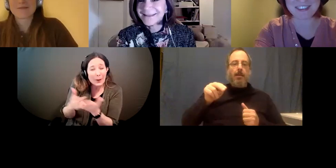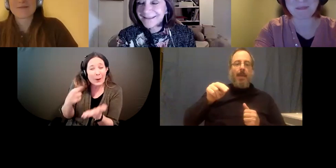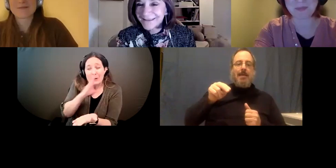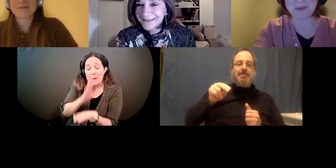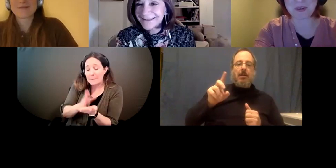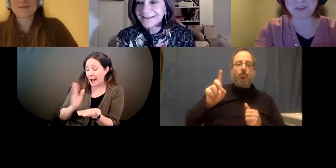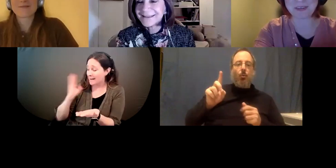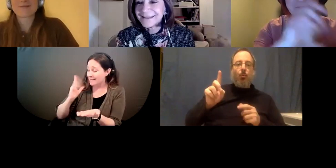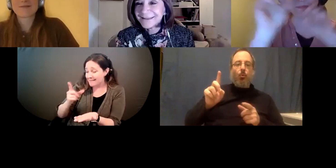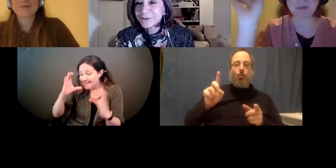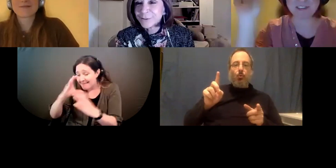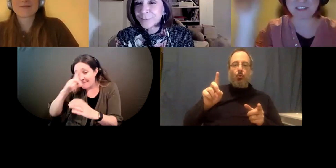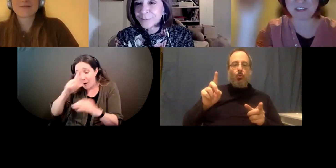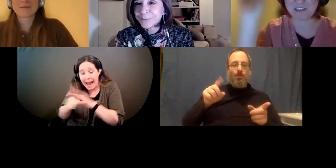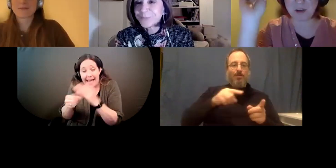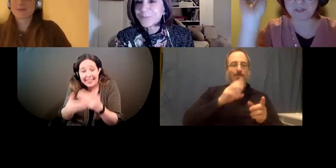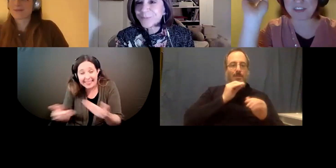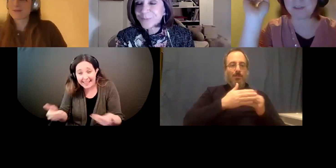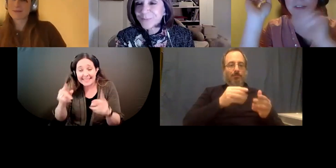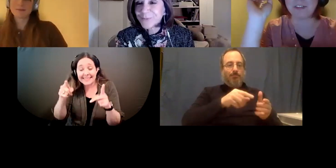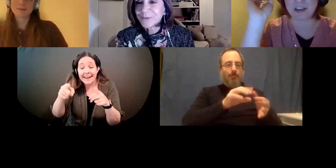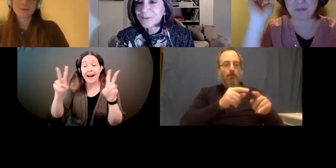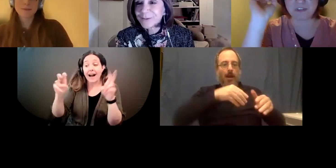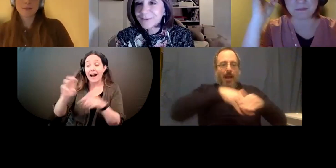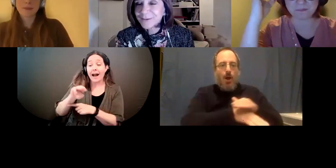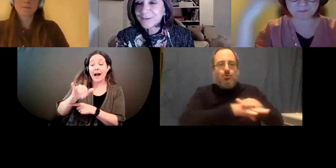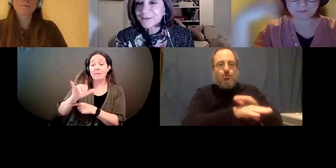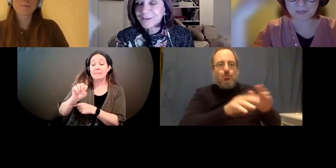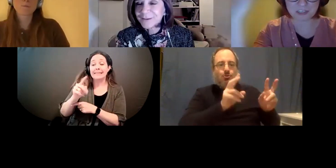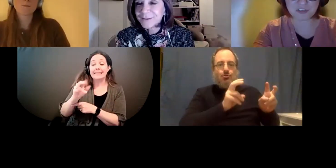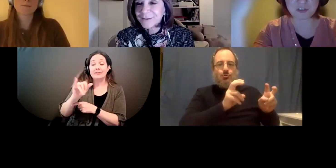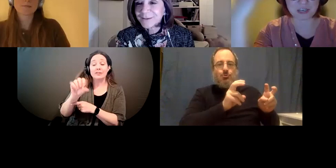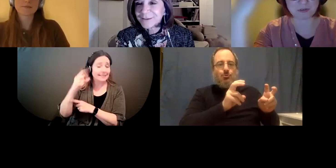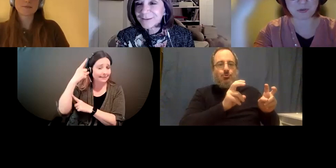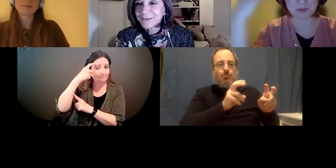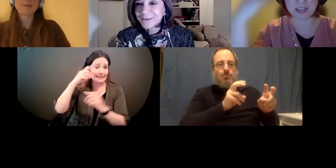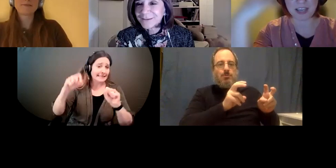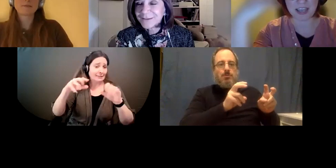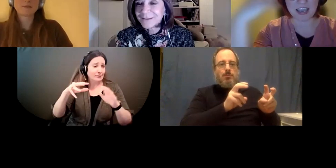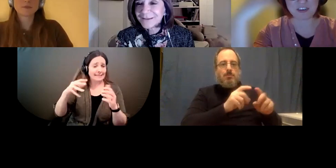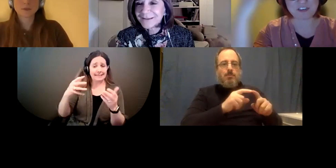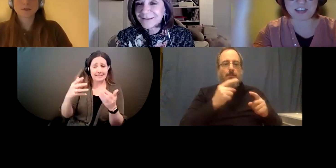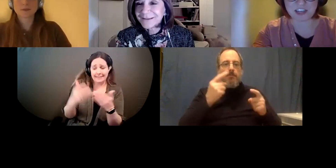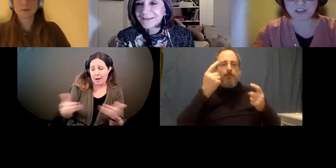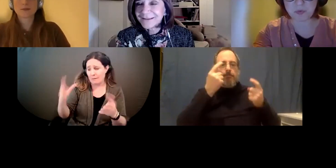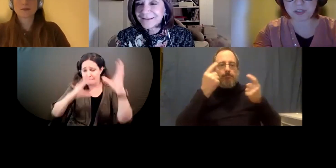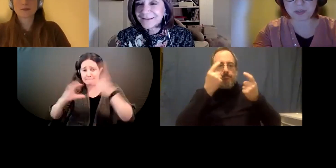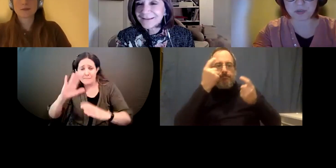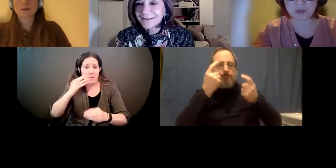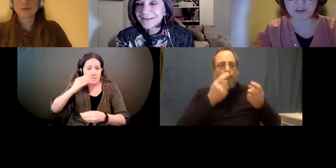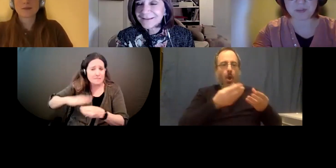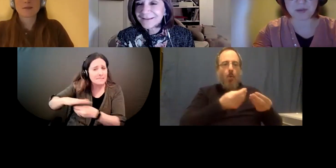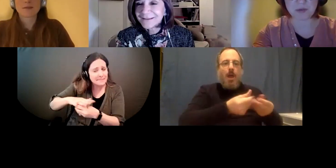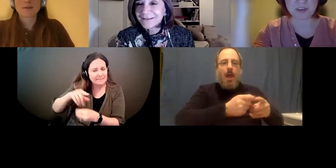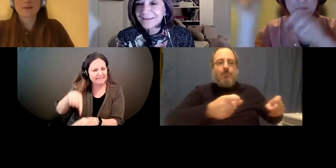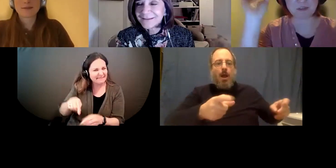objects. You called them mysterious objects to decipher in your neighborhood. And there is another one where you